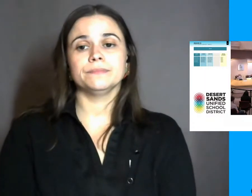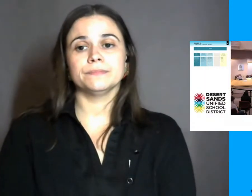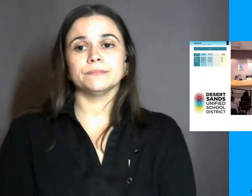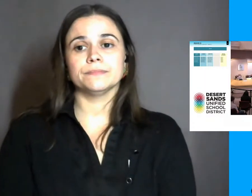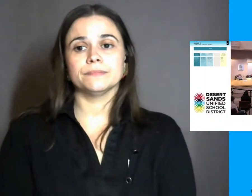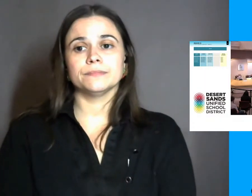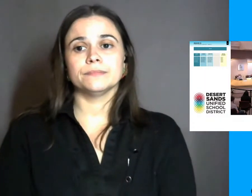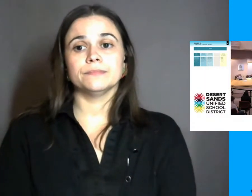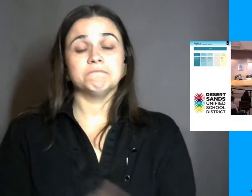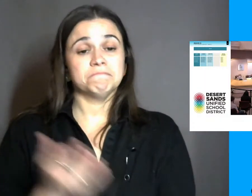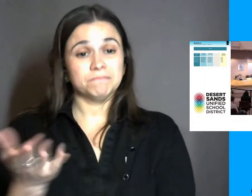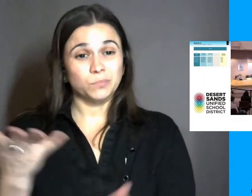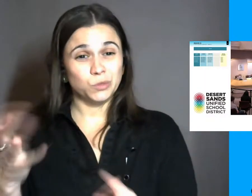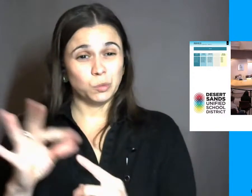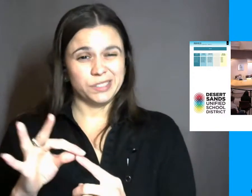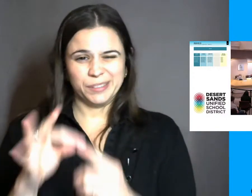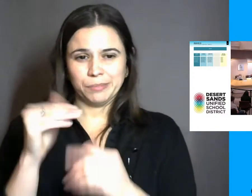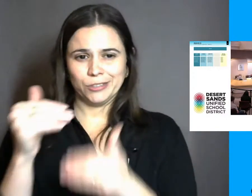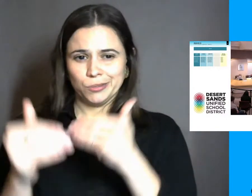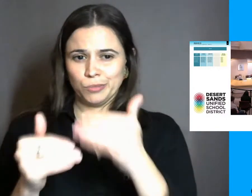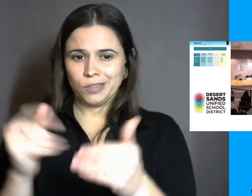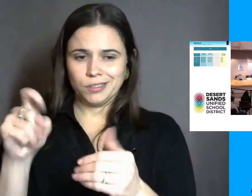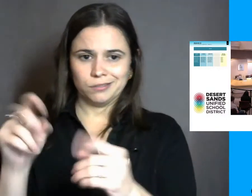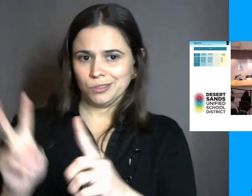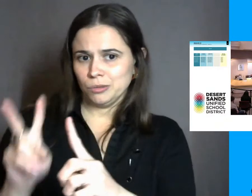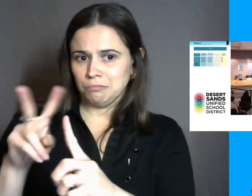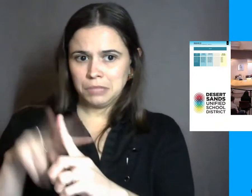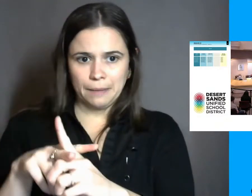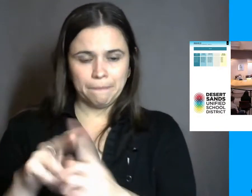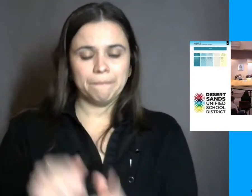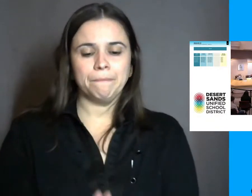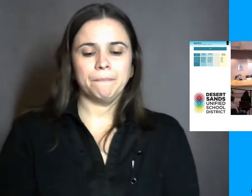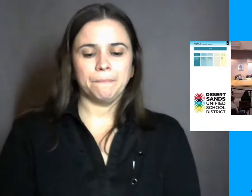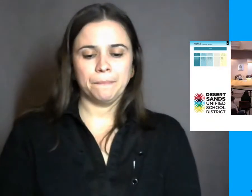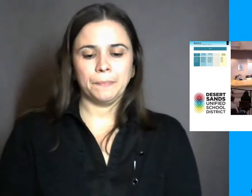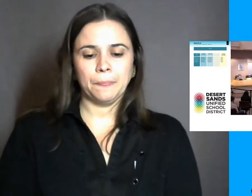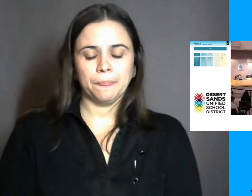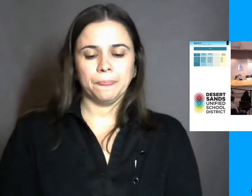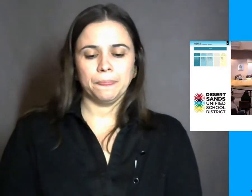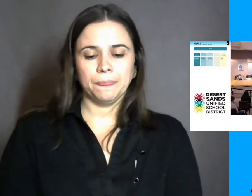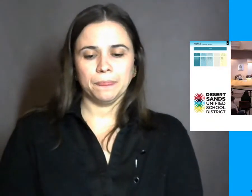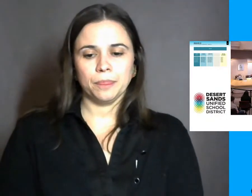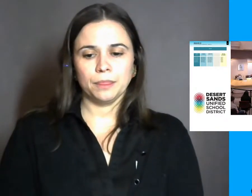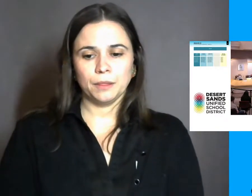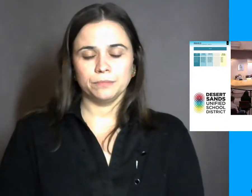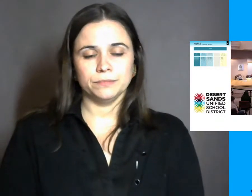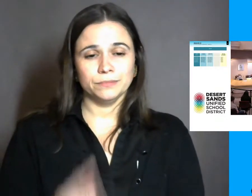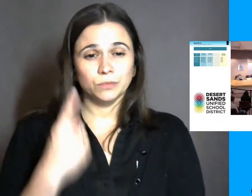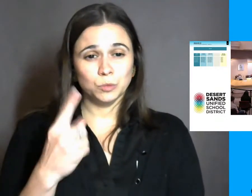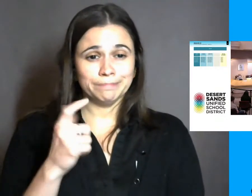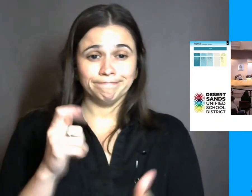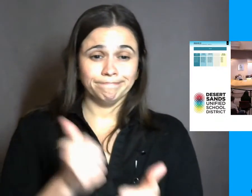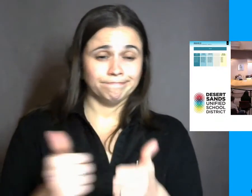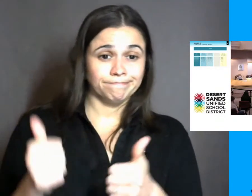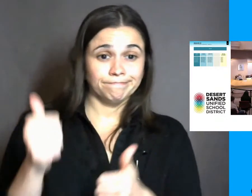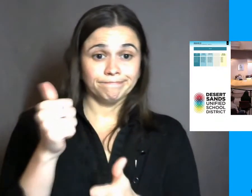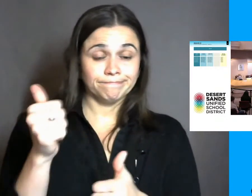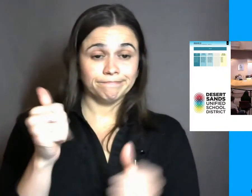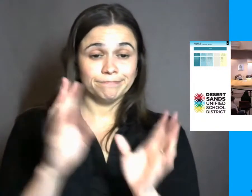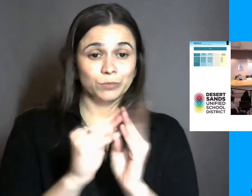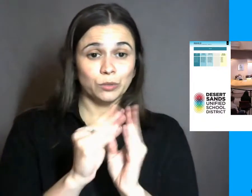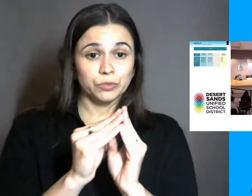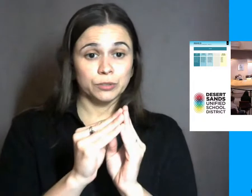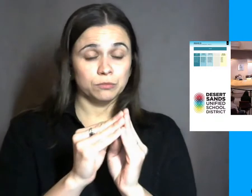on a first-come, first-served basis. OPSC, which is the Office of Public School Construction, reviews our applications, verifies that they're